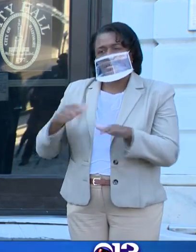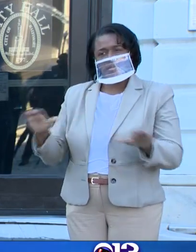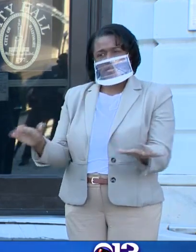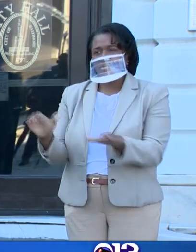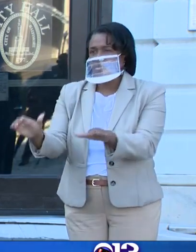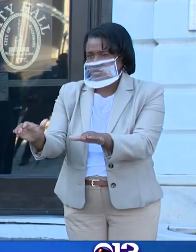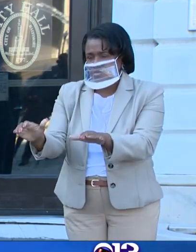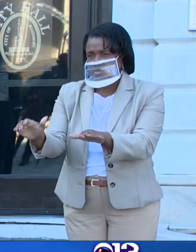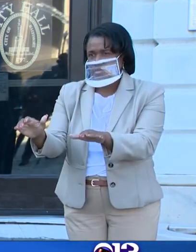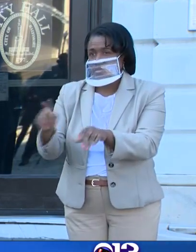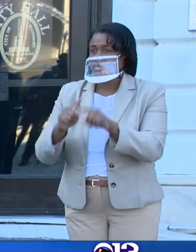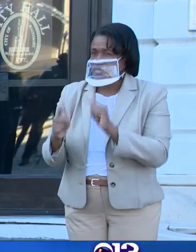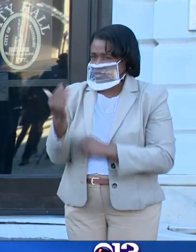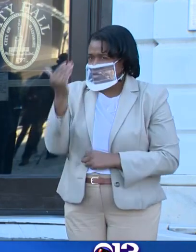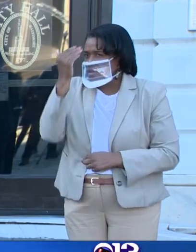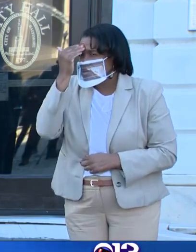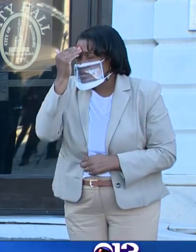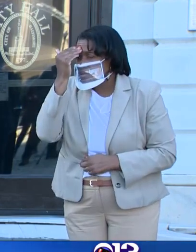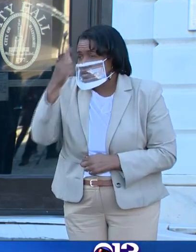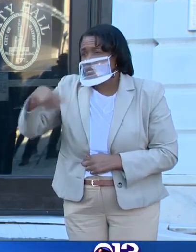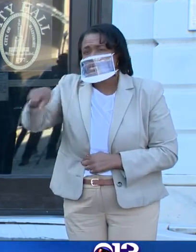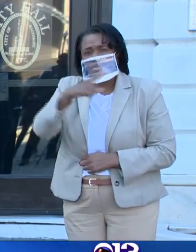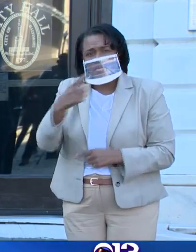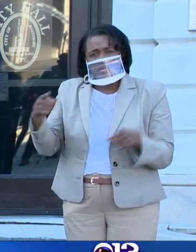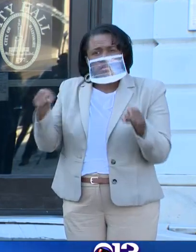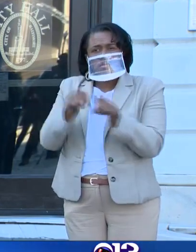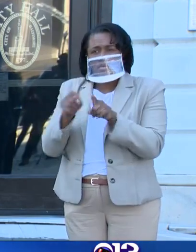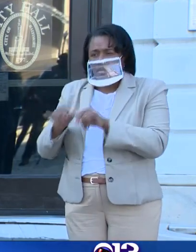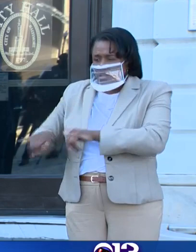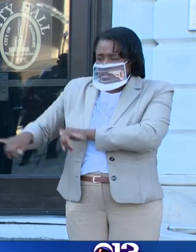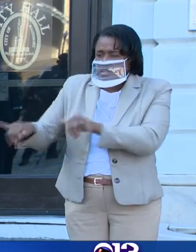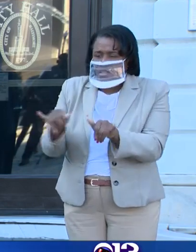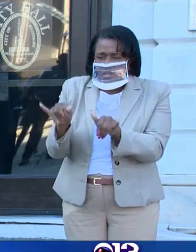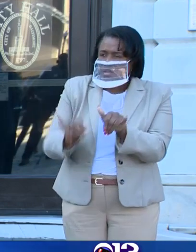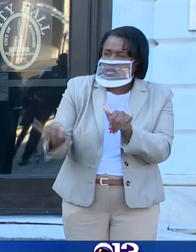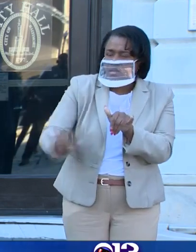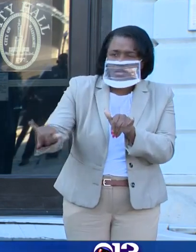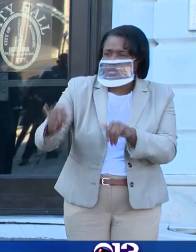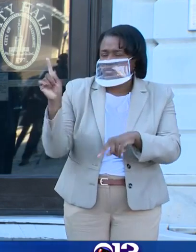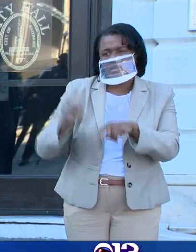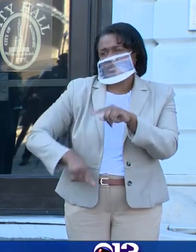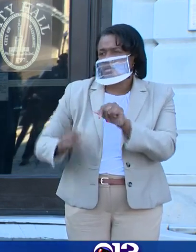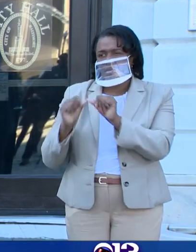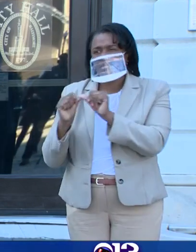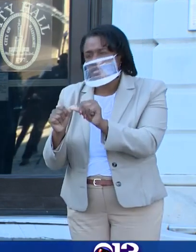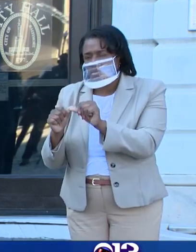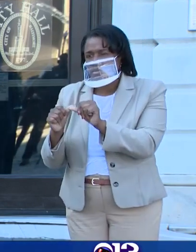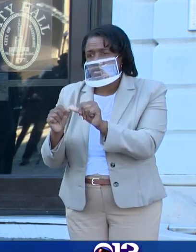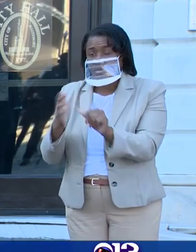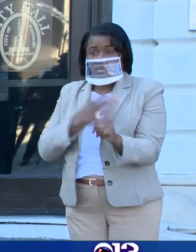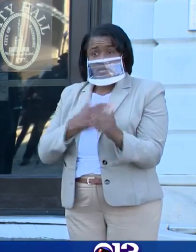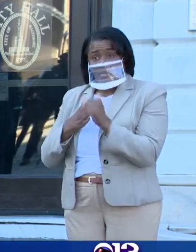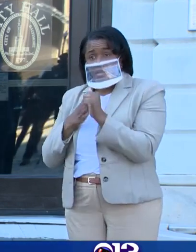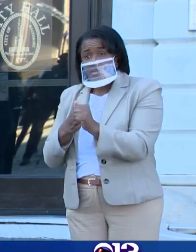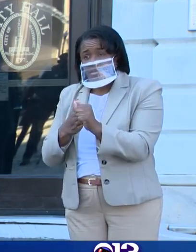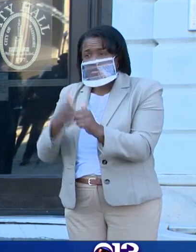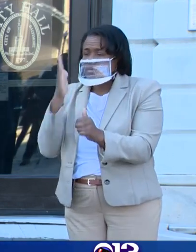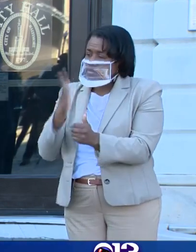but I know you agree that the status quo cannot continue, and under my leadership, it will